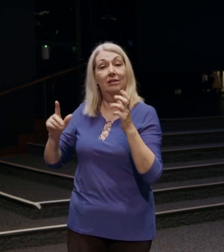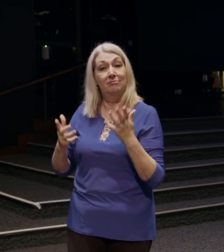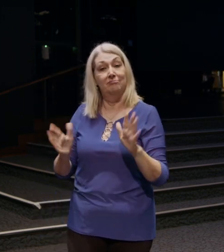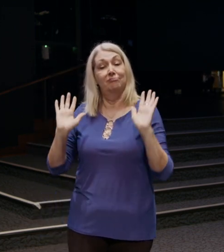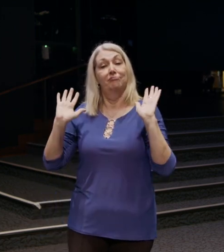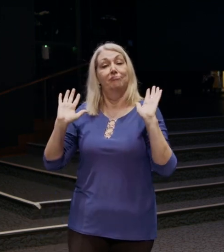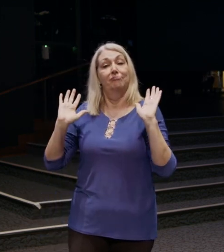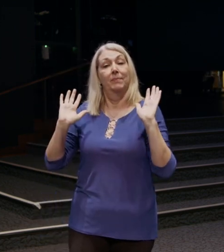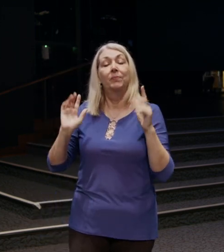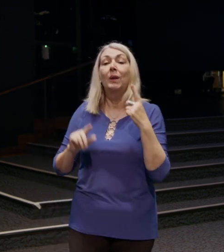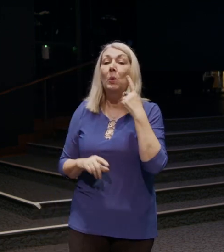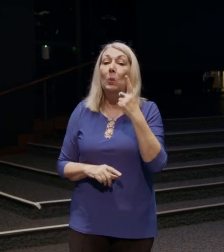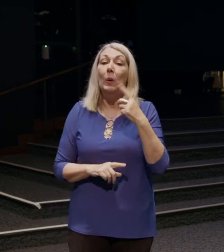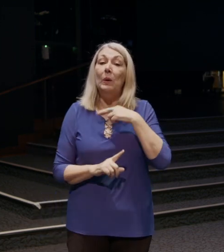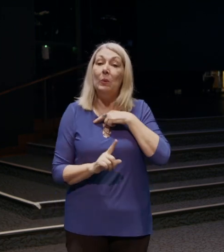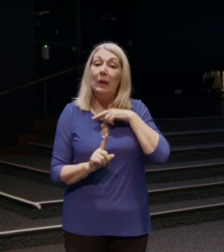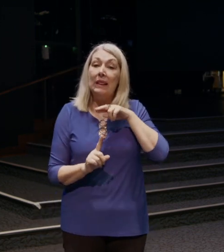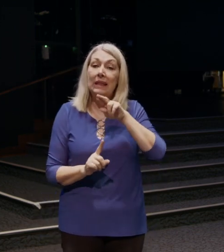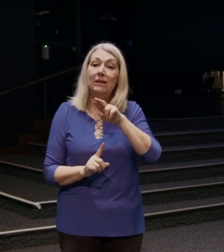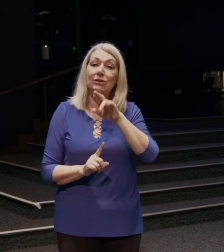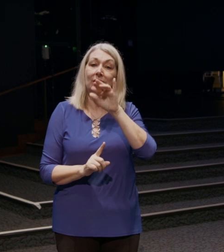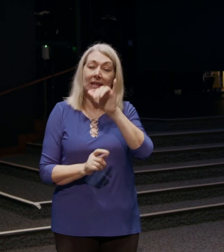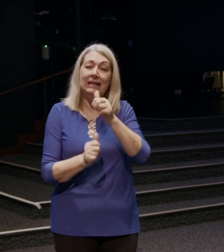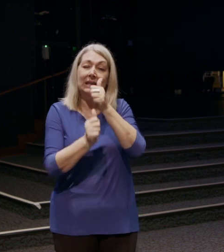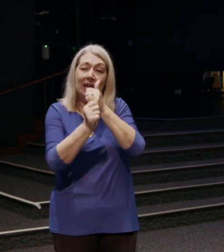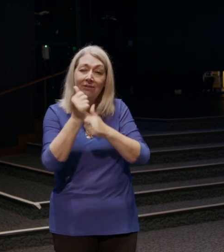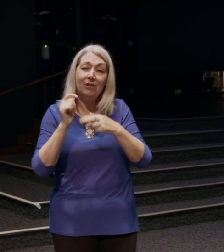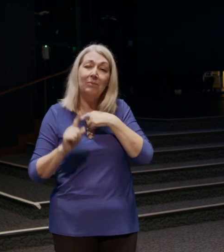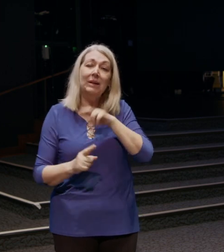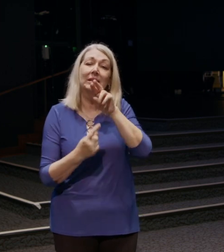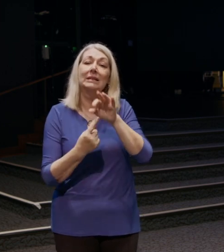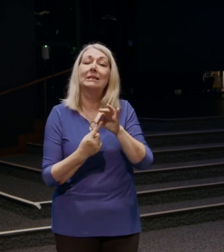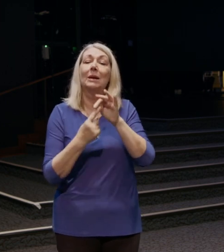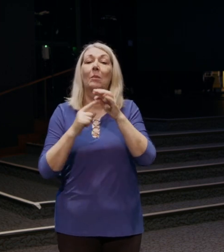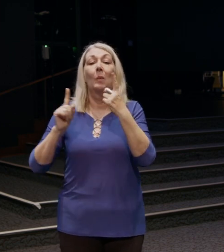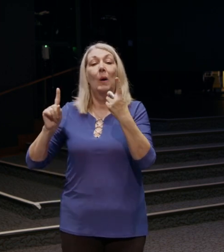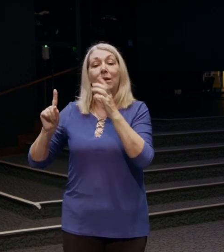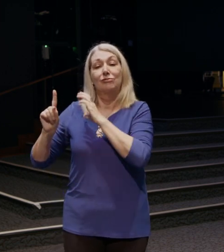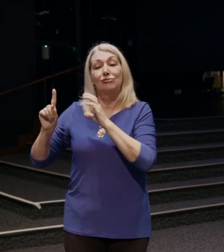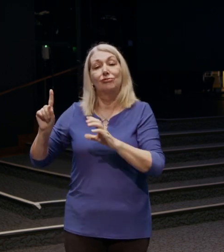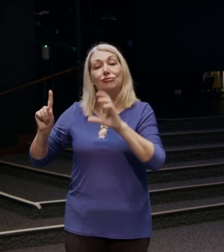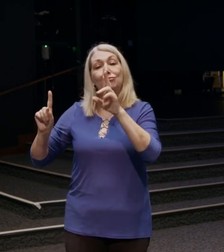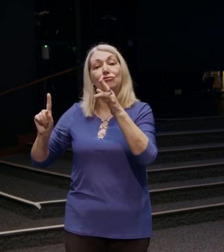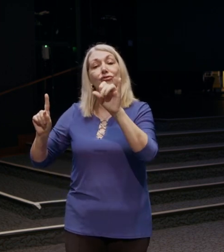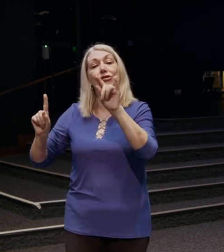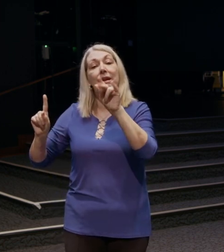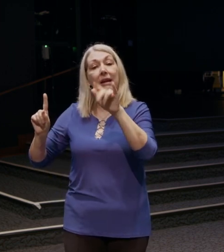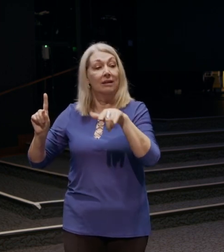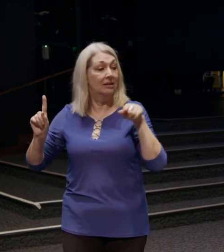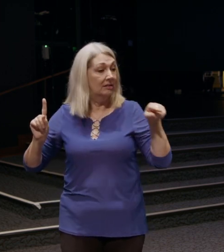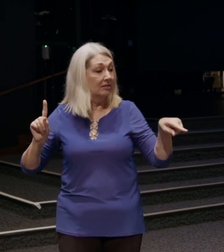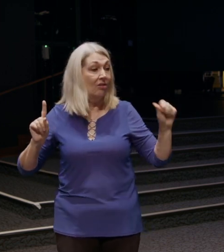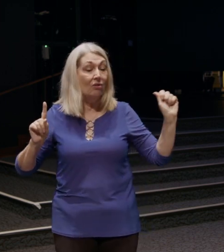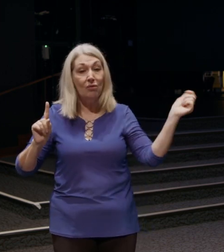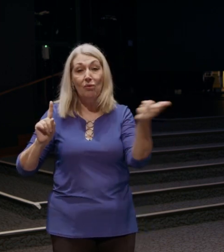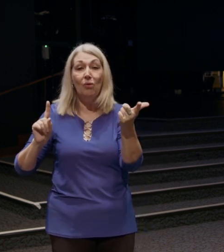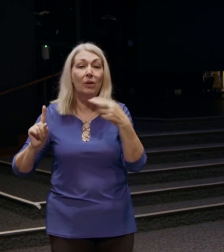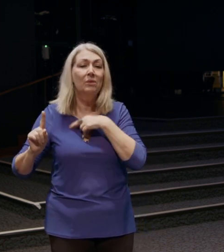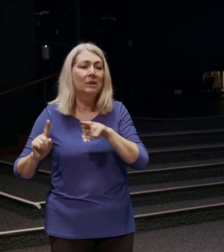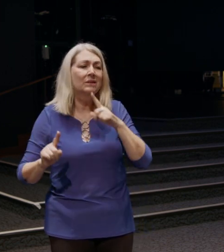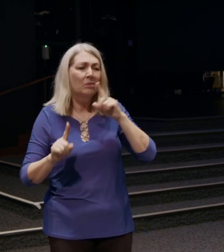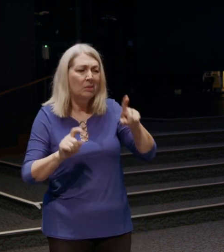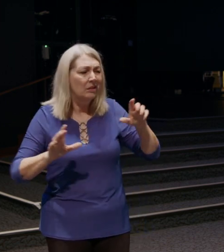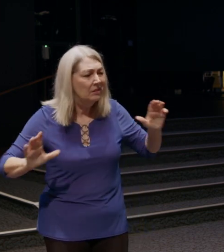One religion, and that is every religion except biblical Christianity, says do, do